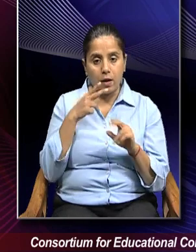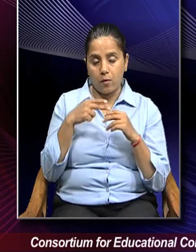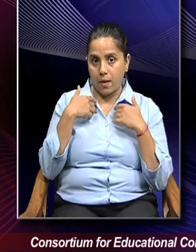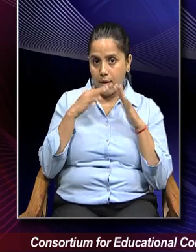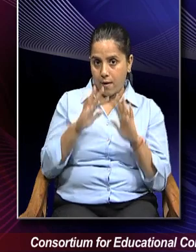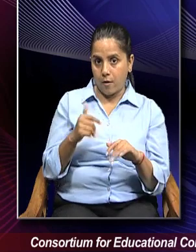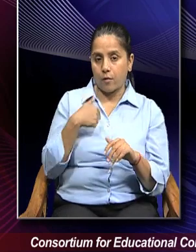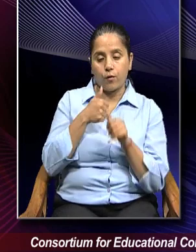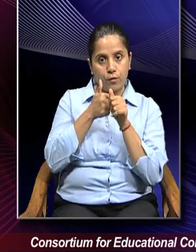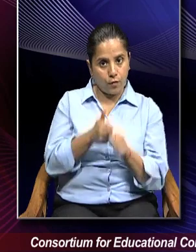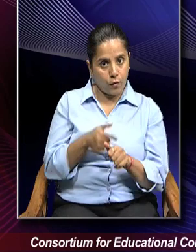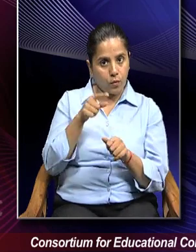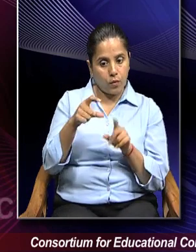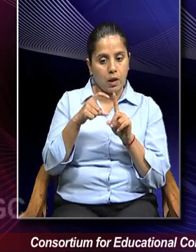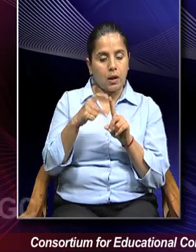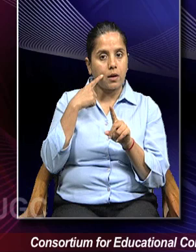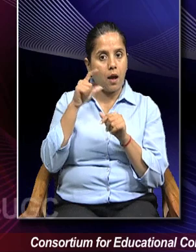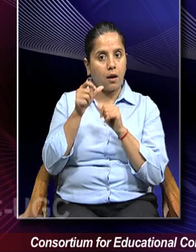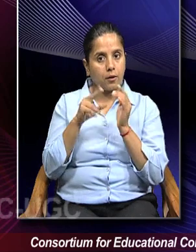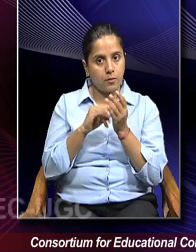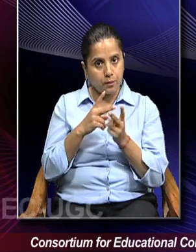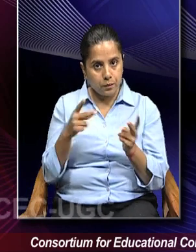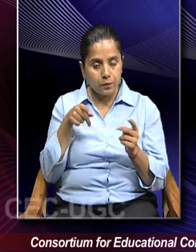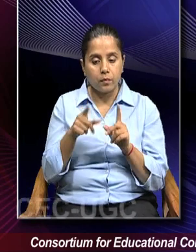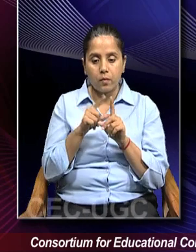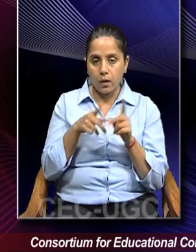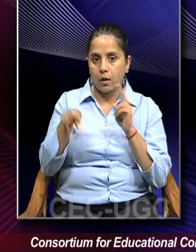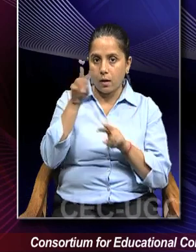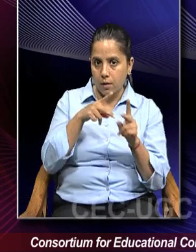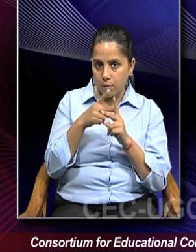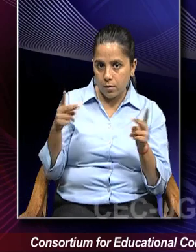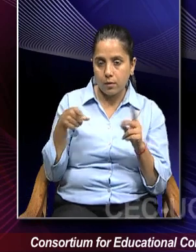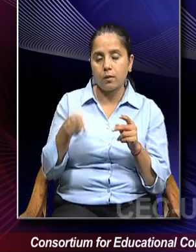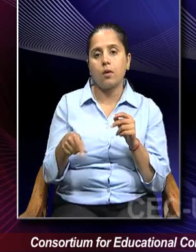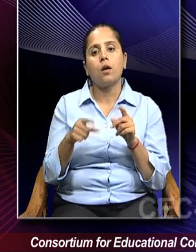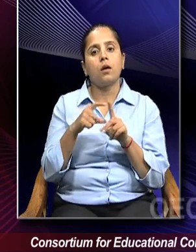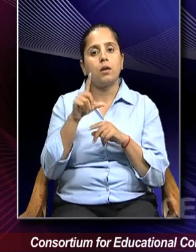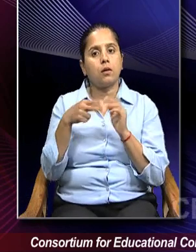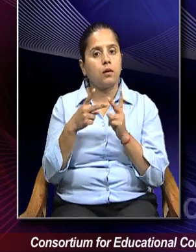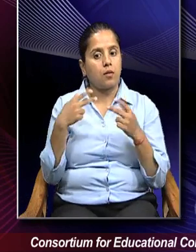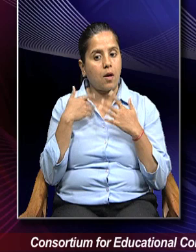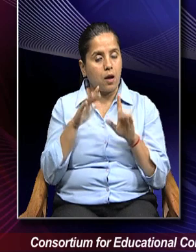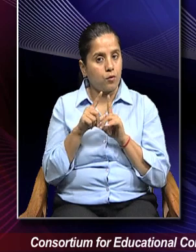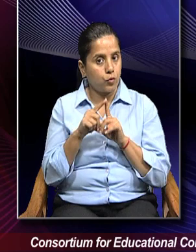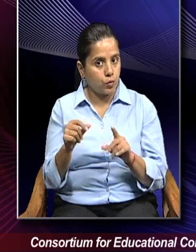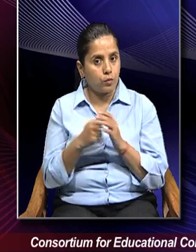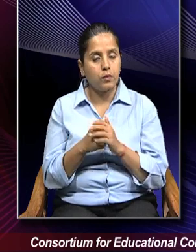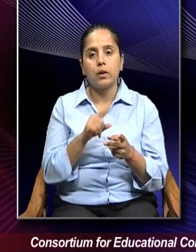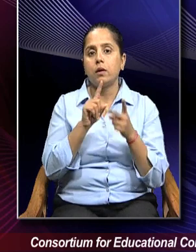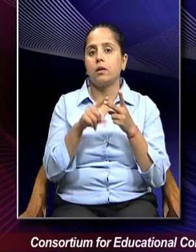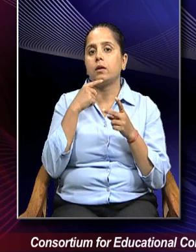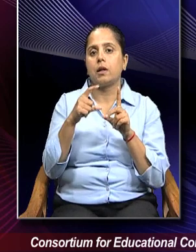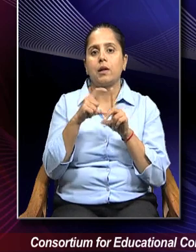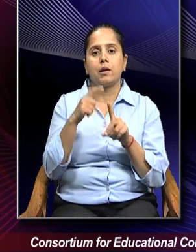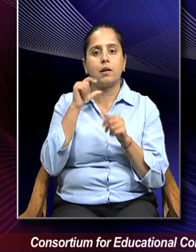to follow this dialectics model of doing analysis, or dialectics analysis if I conduct. Second one is